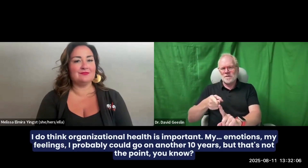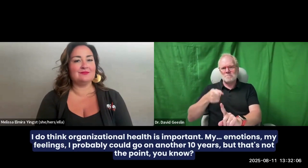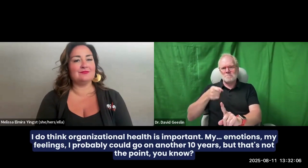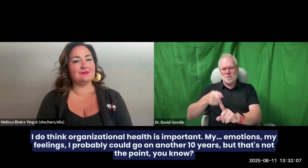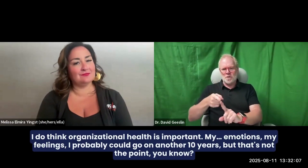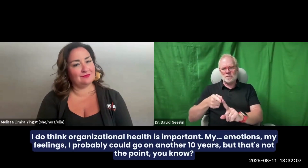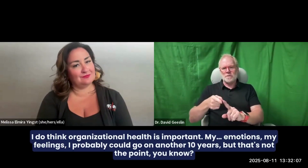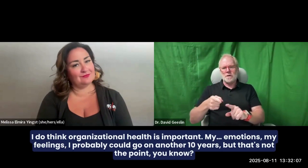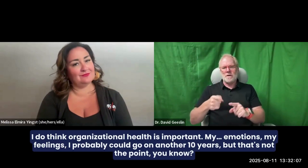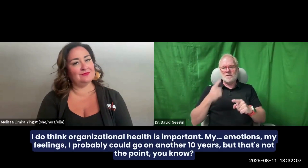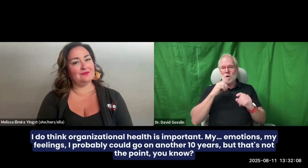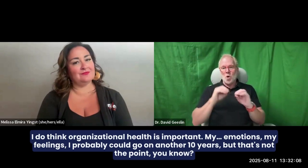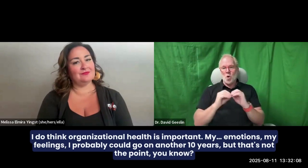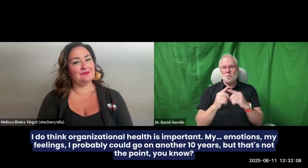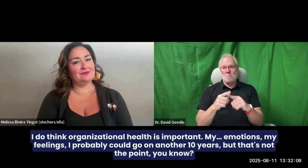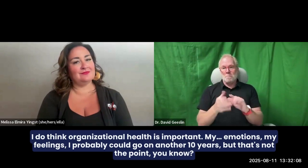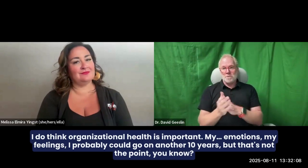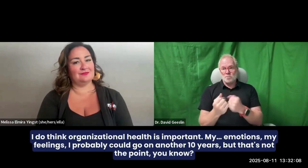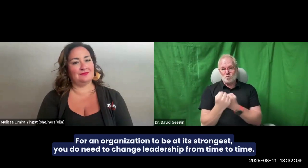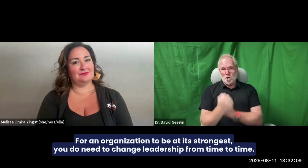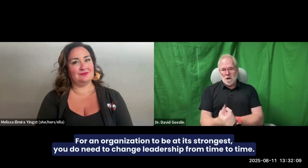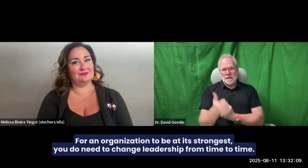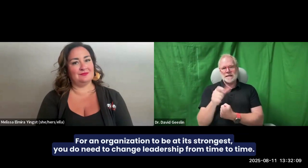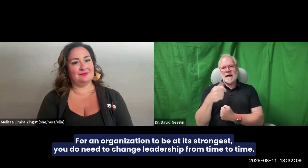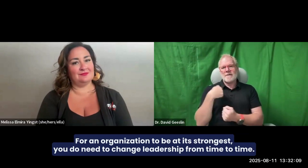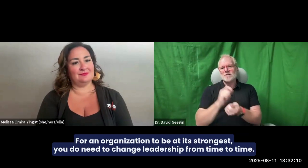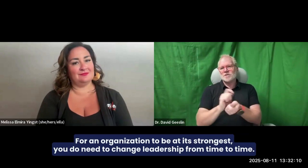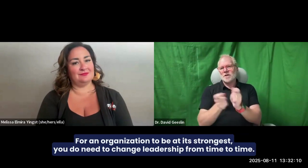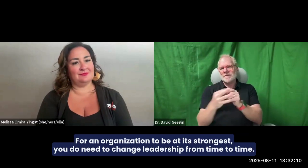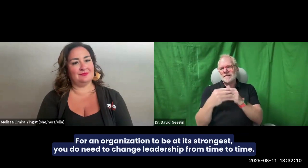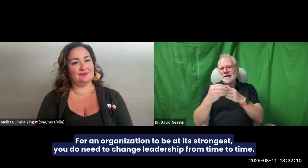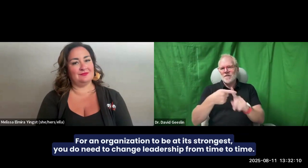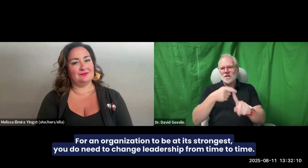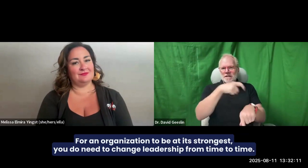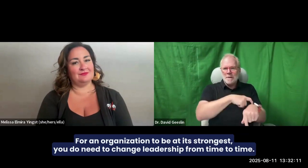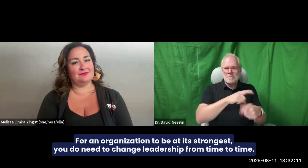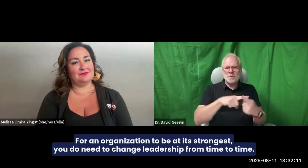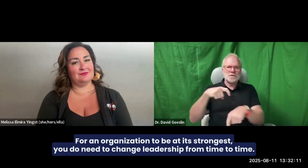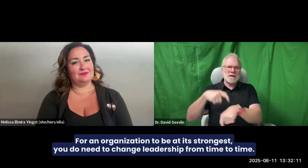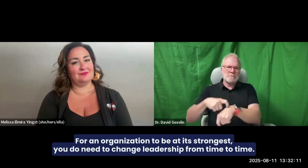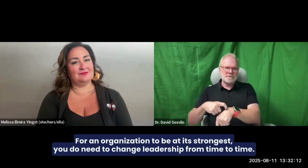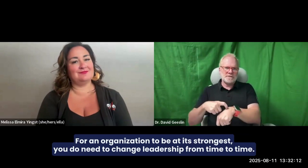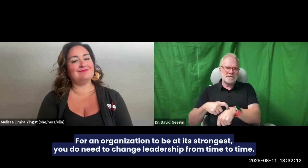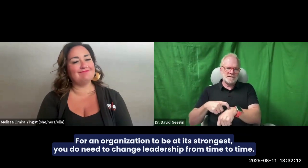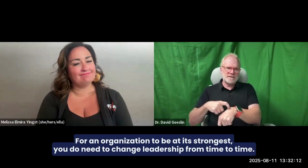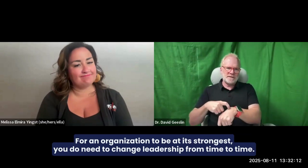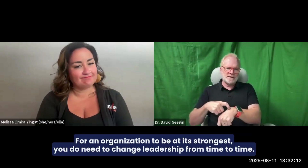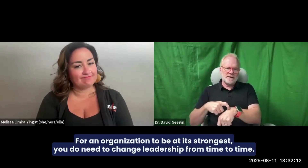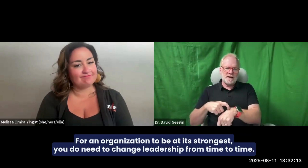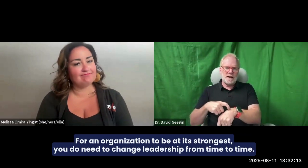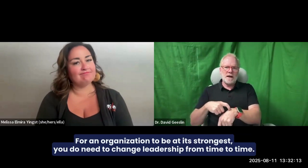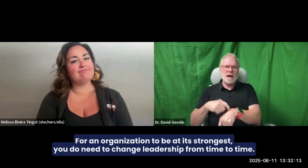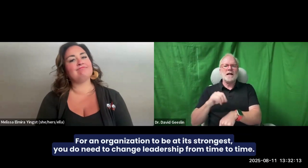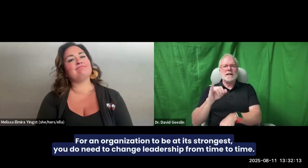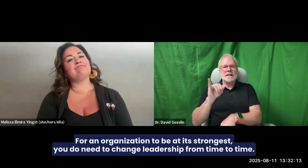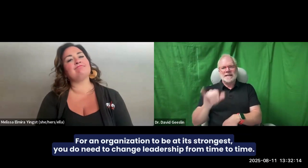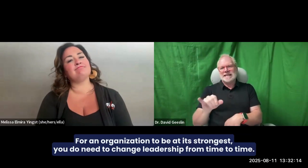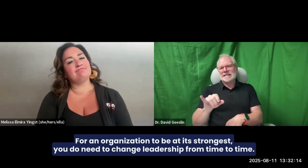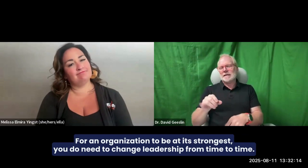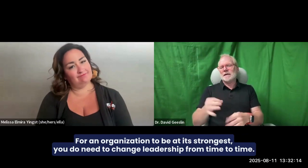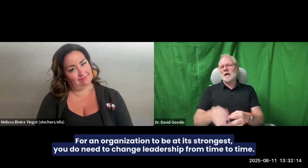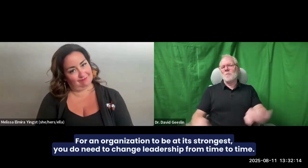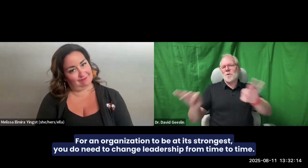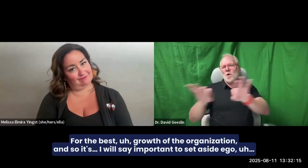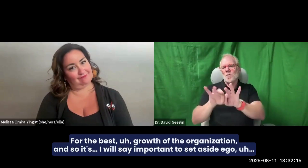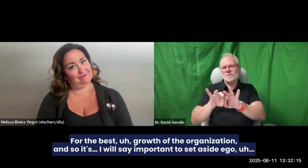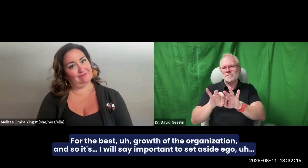on another 10 years, but that's not the point. For an organization to be at its strongest, you do need to change leadership from time to